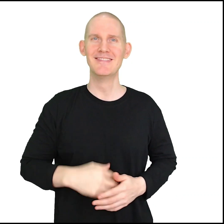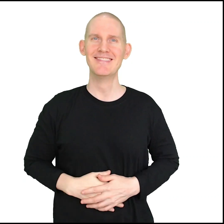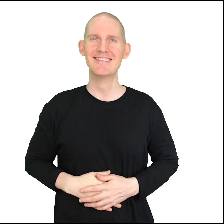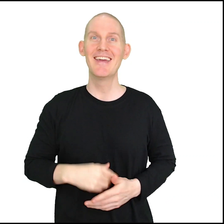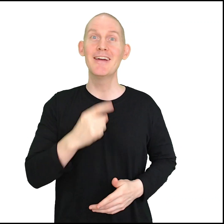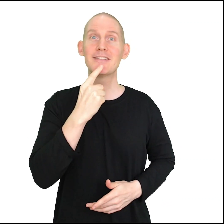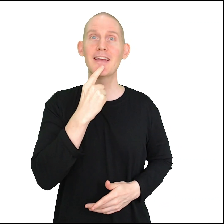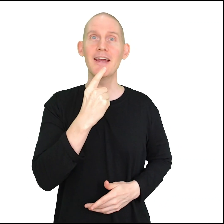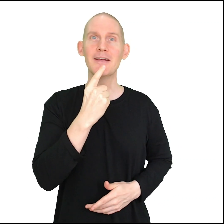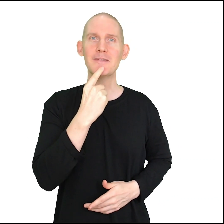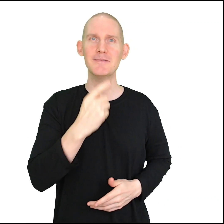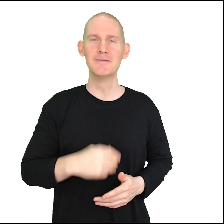Say.